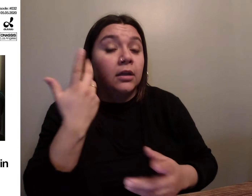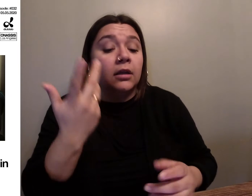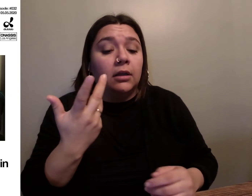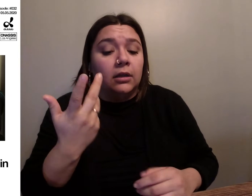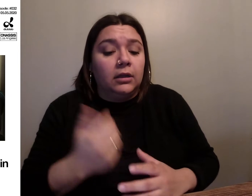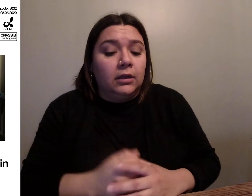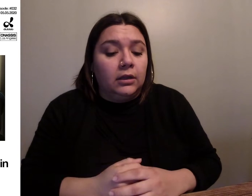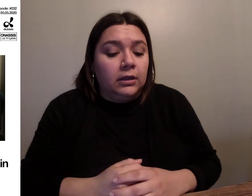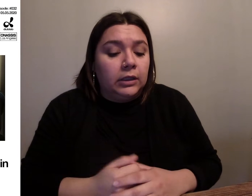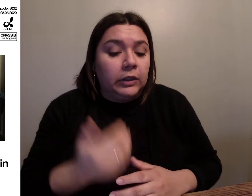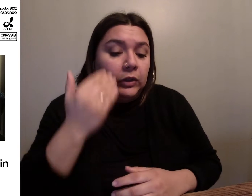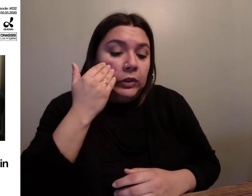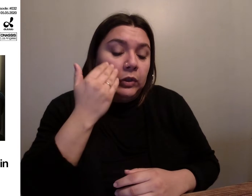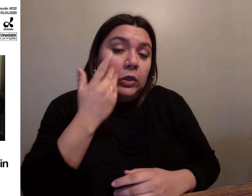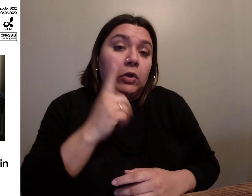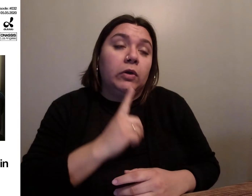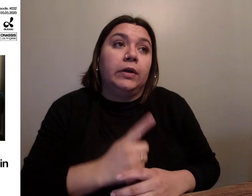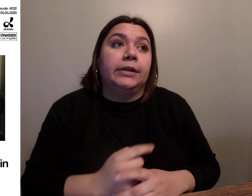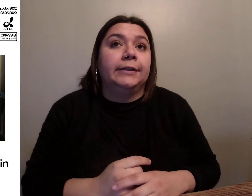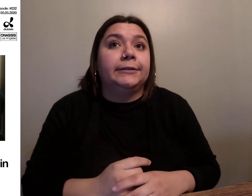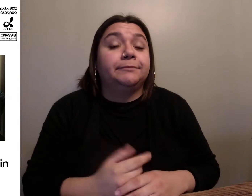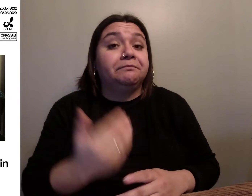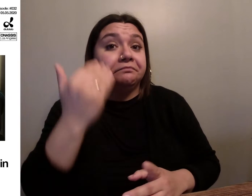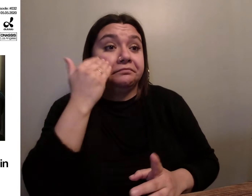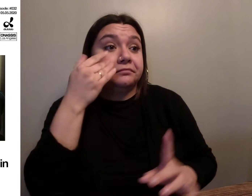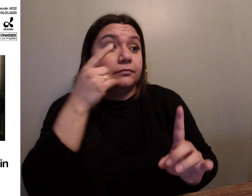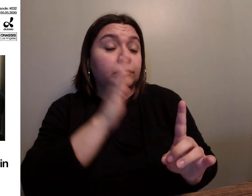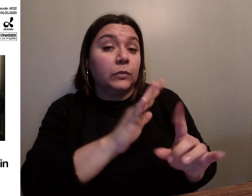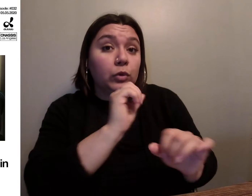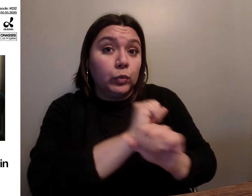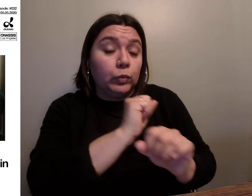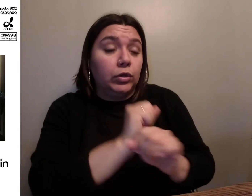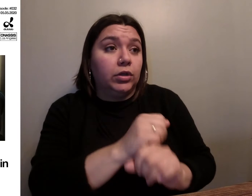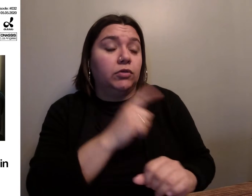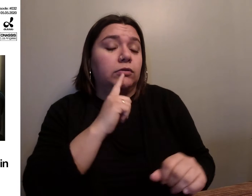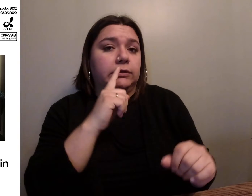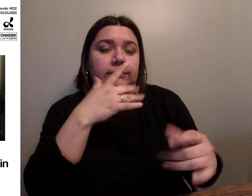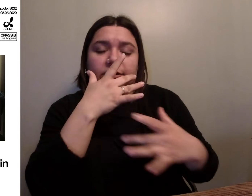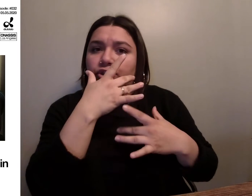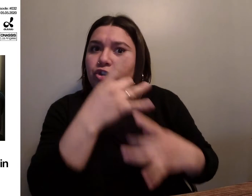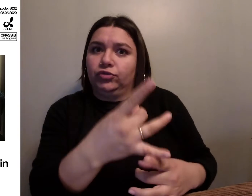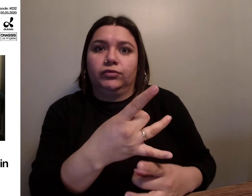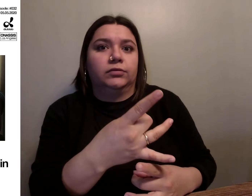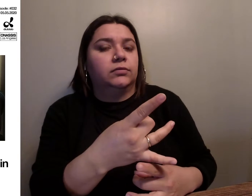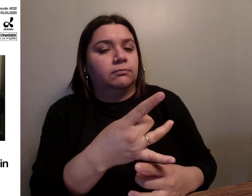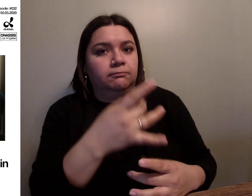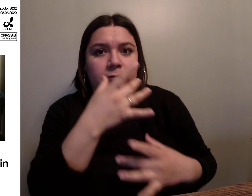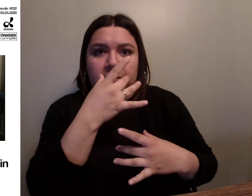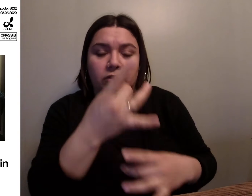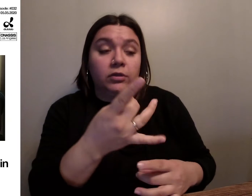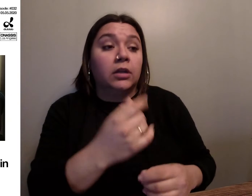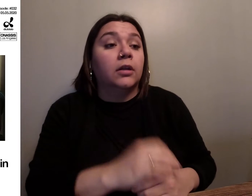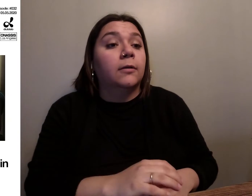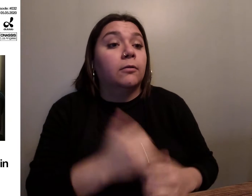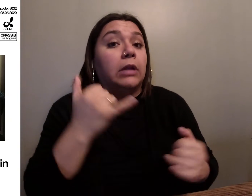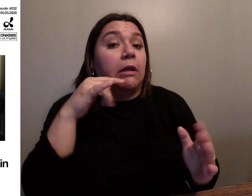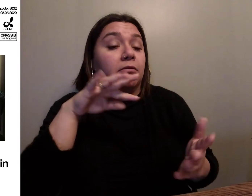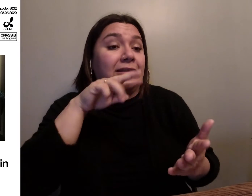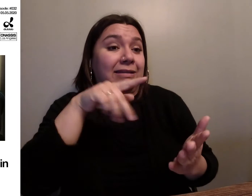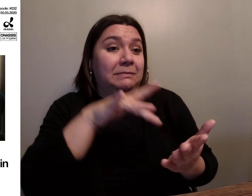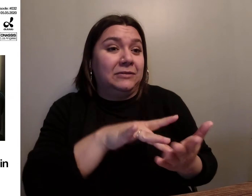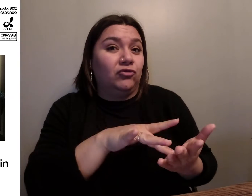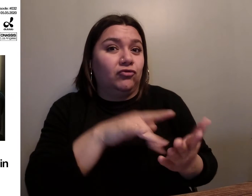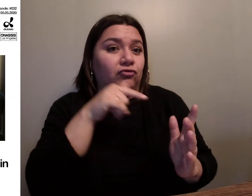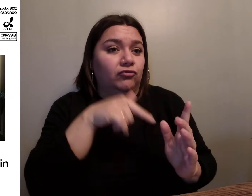is so interesting, what is at the core, it seems to me, is this whole notion of